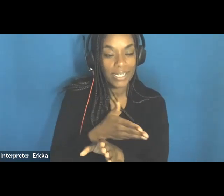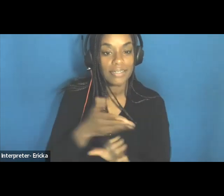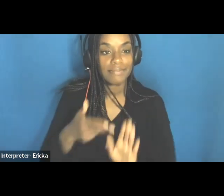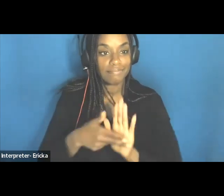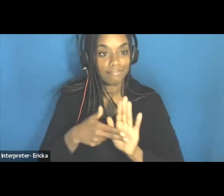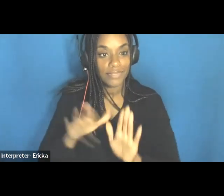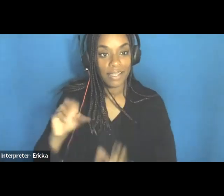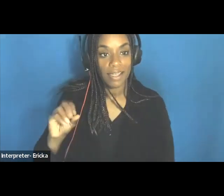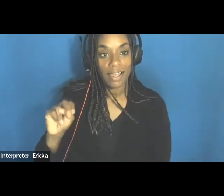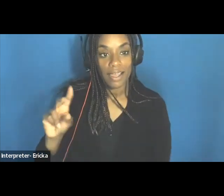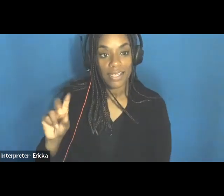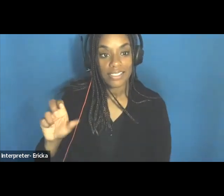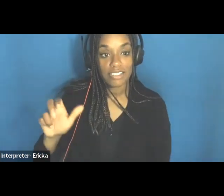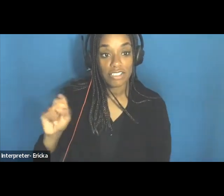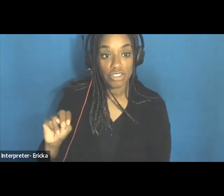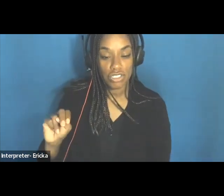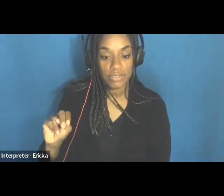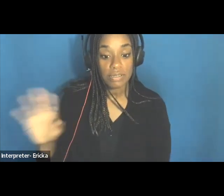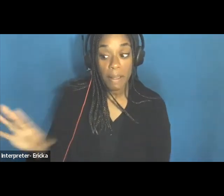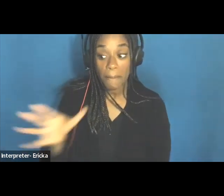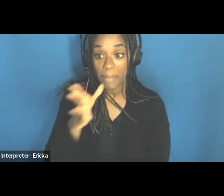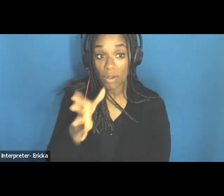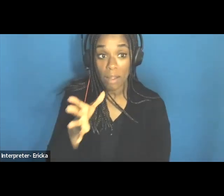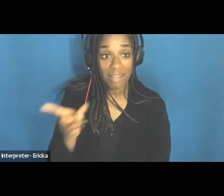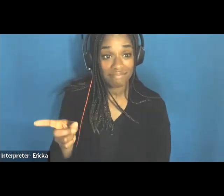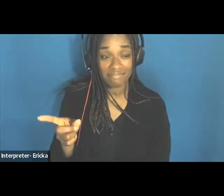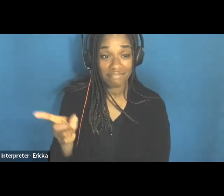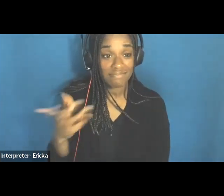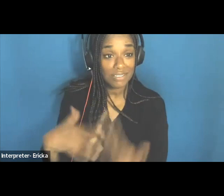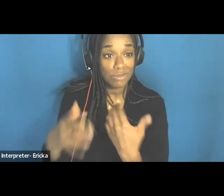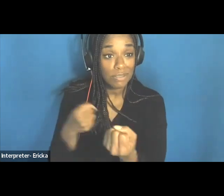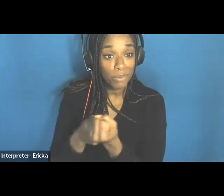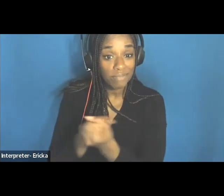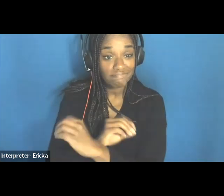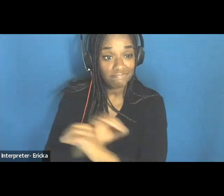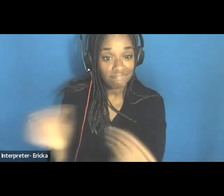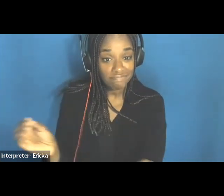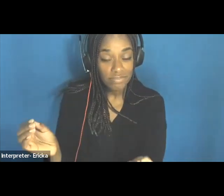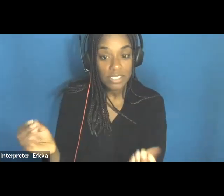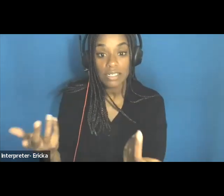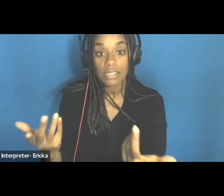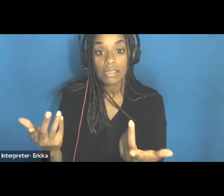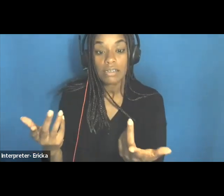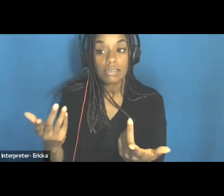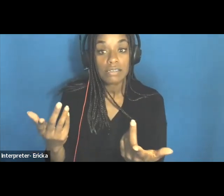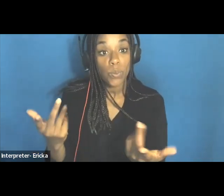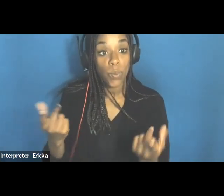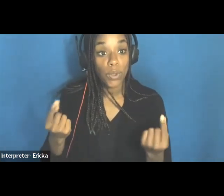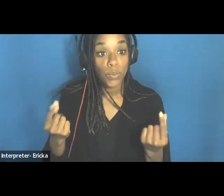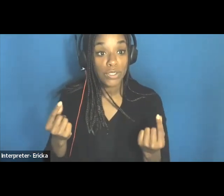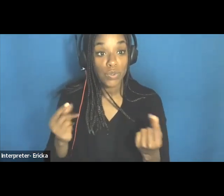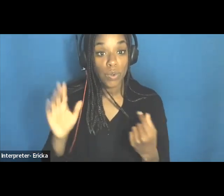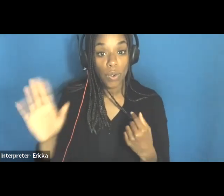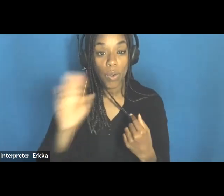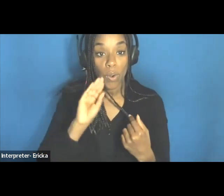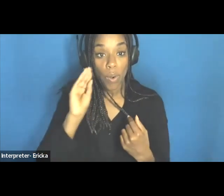My grandmother who raised me then had no social supports and had to mortgage the house and pay